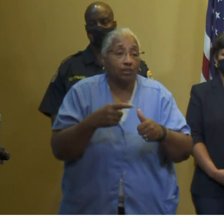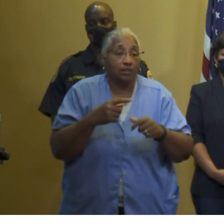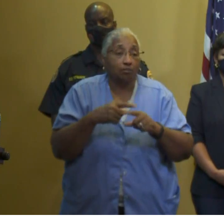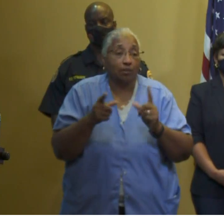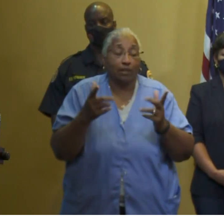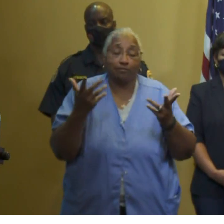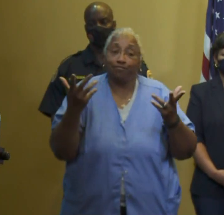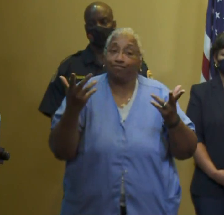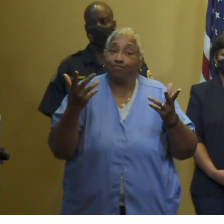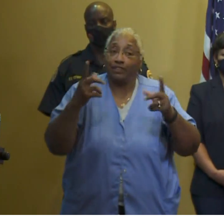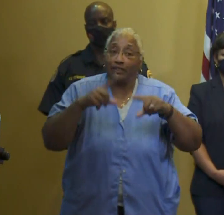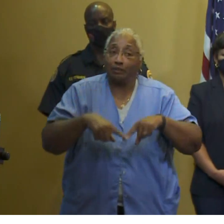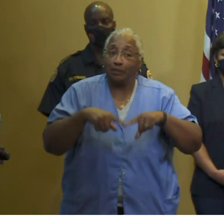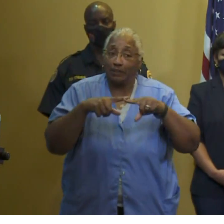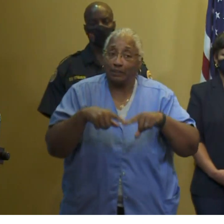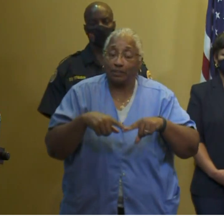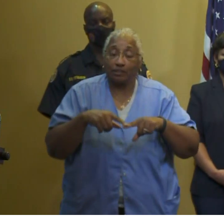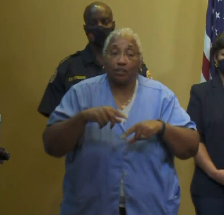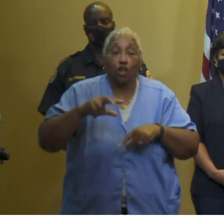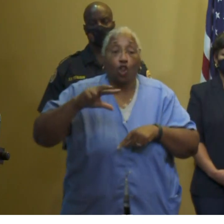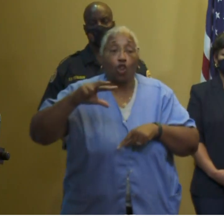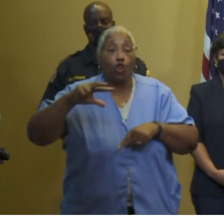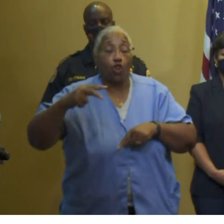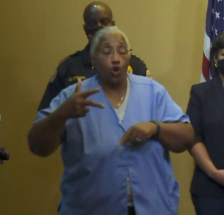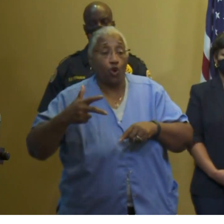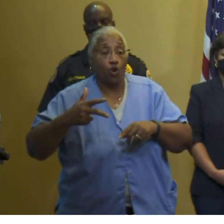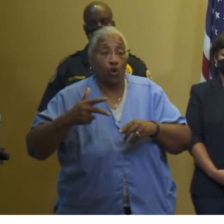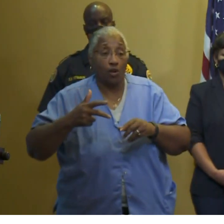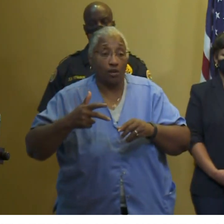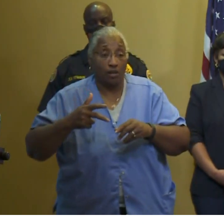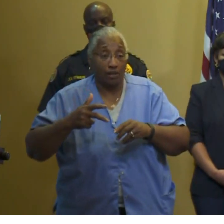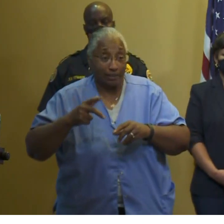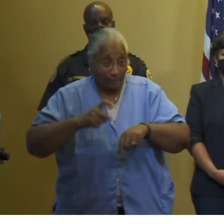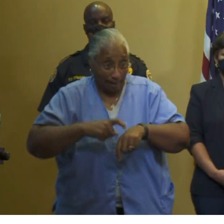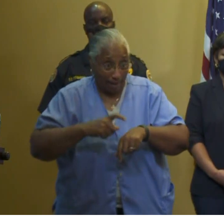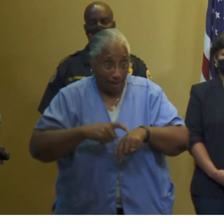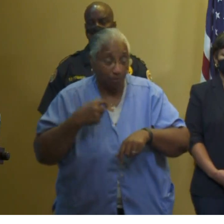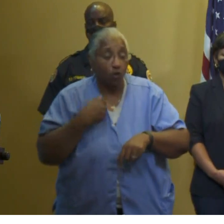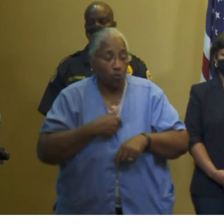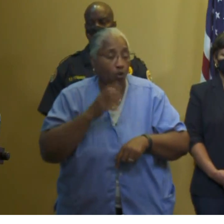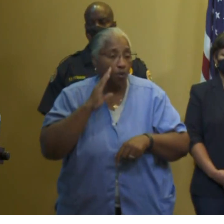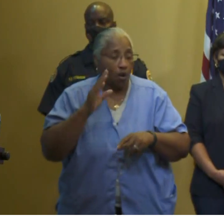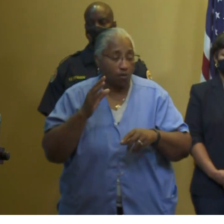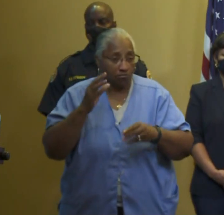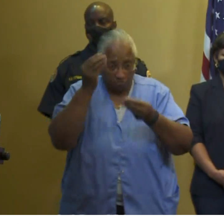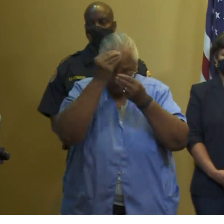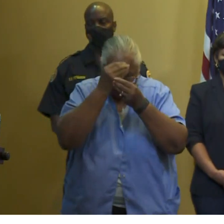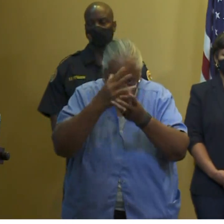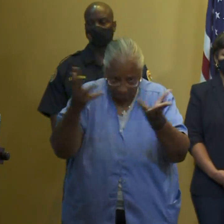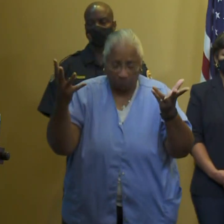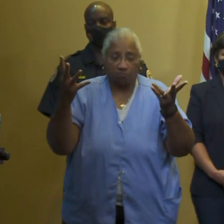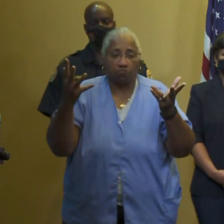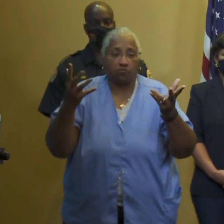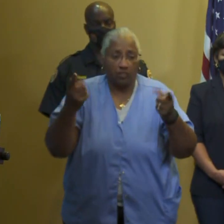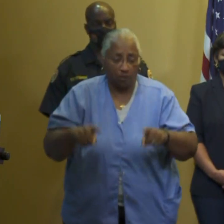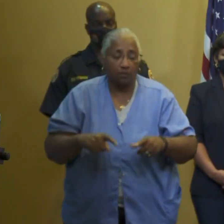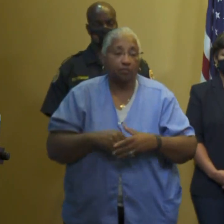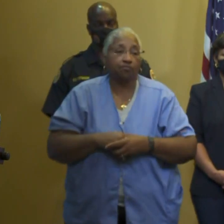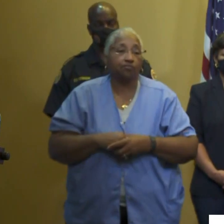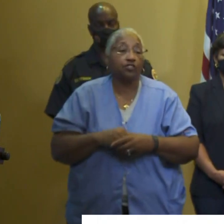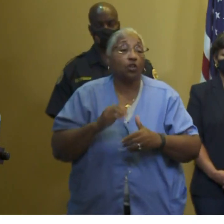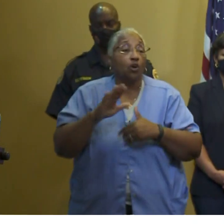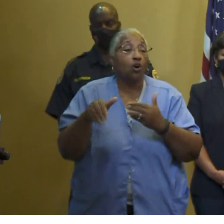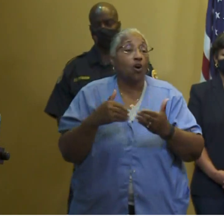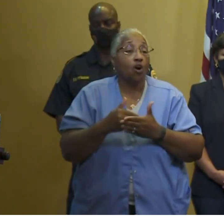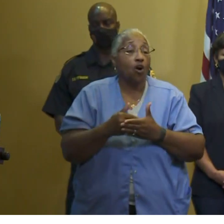shotgun blast-like structure. The third pass, we will be very public about when that is coming. All residents continue to return to the